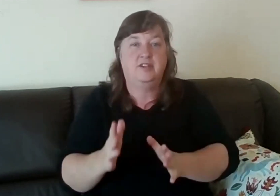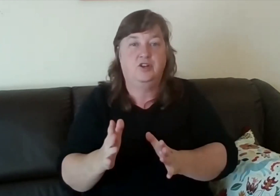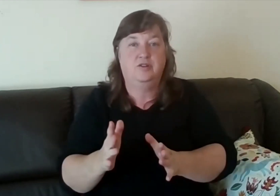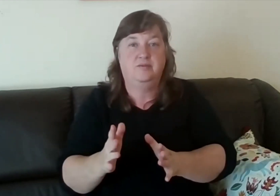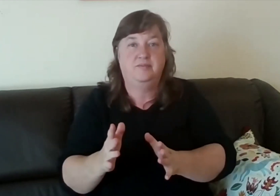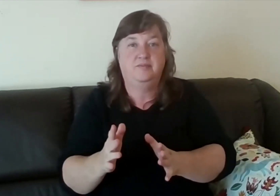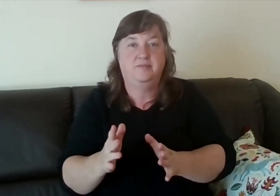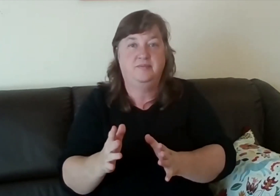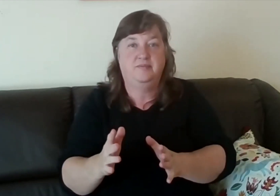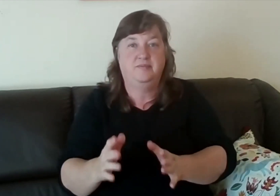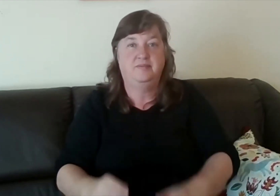Babysitter.